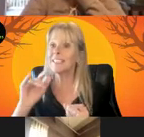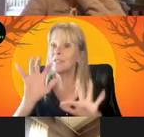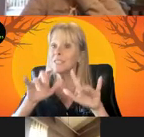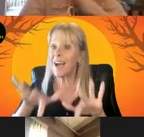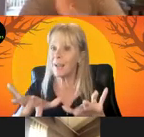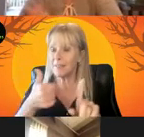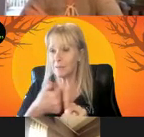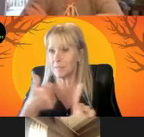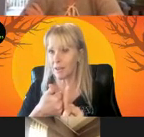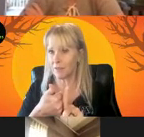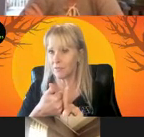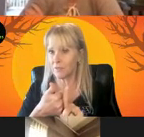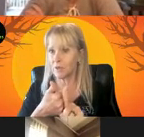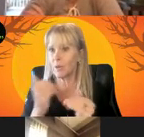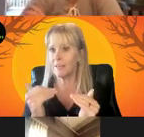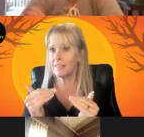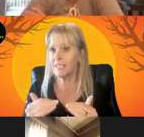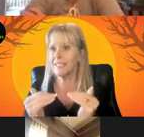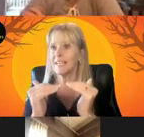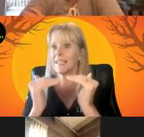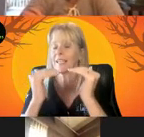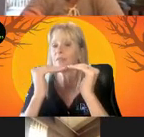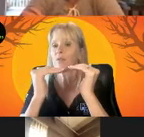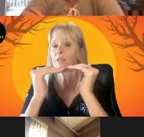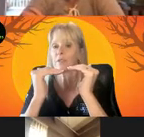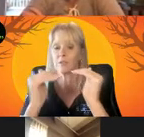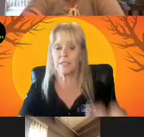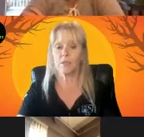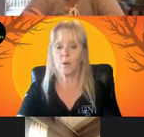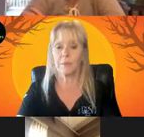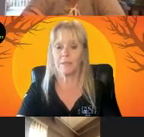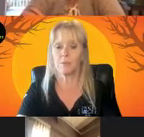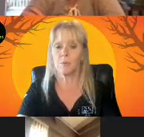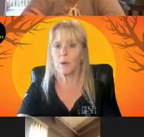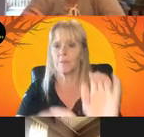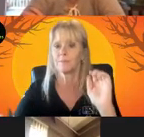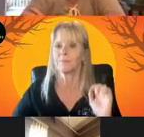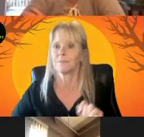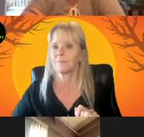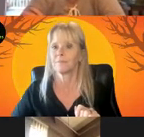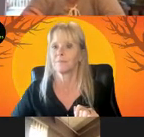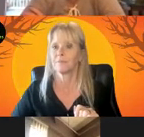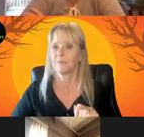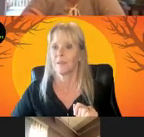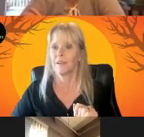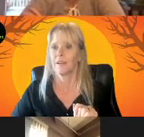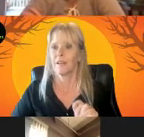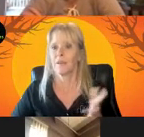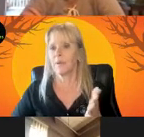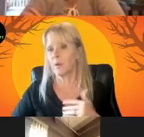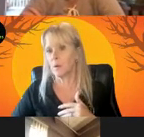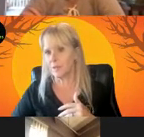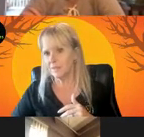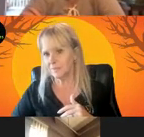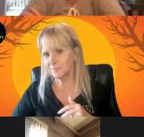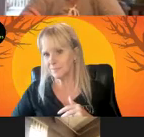Now they get to type it themselves. So it does get the level of difficulties go up a little more. And